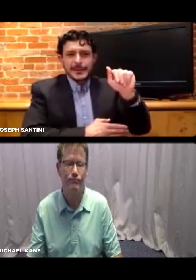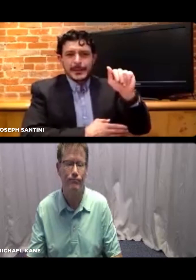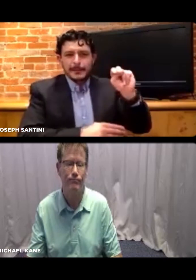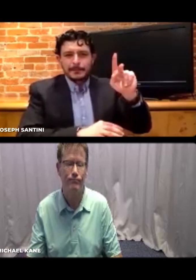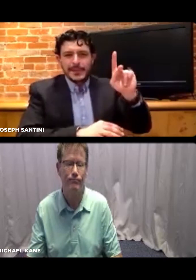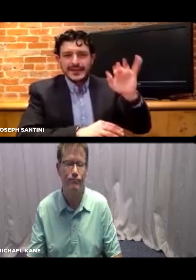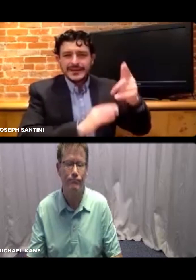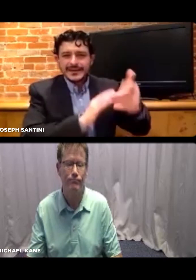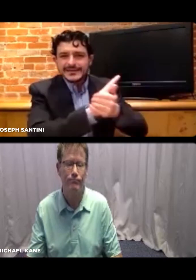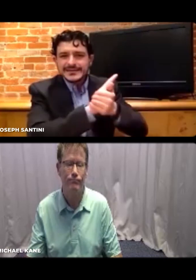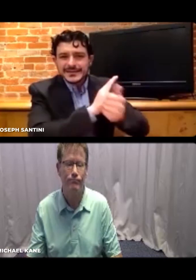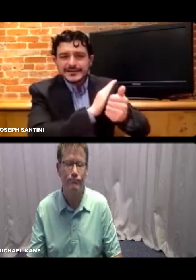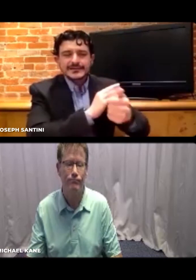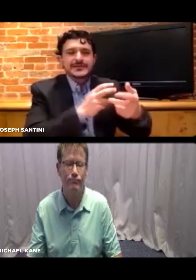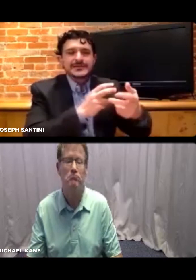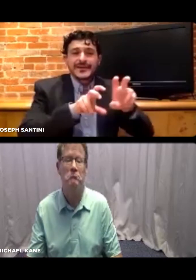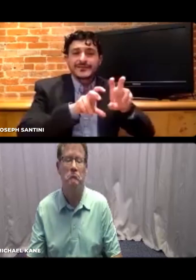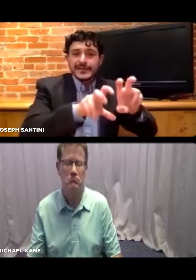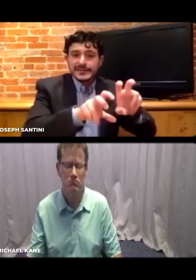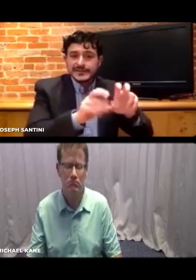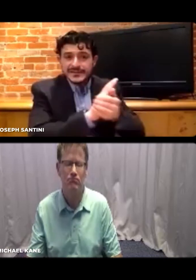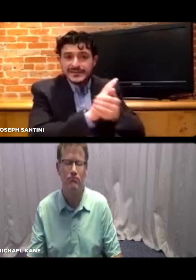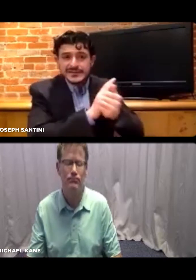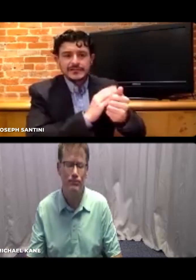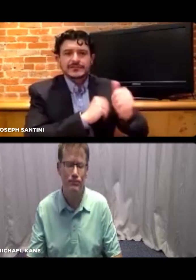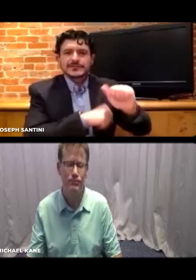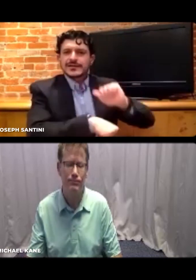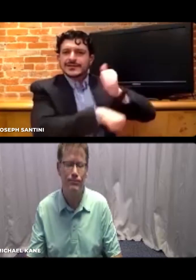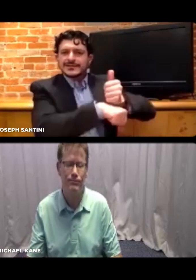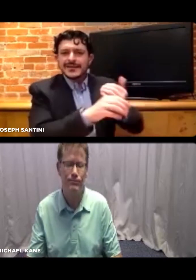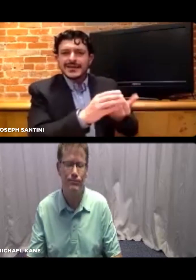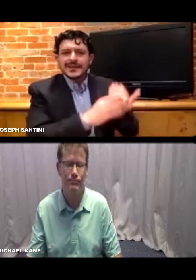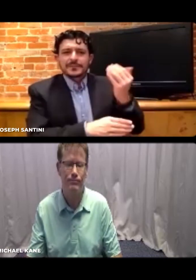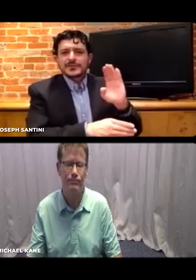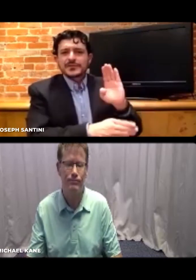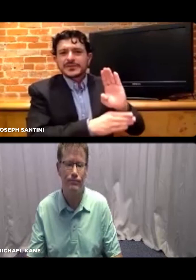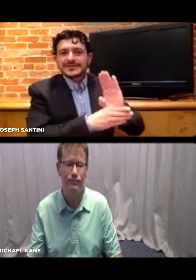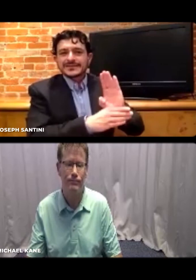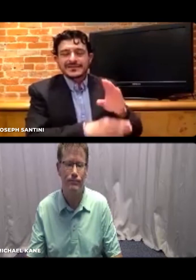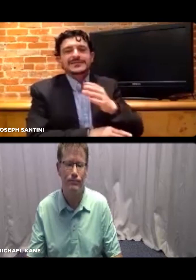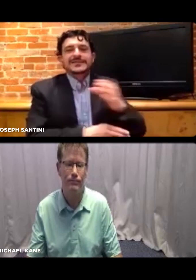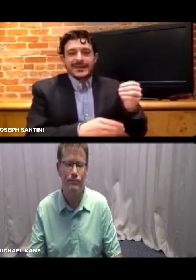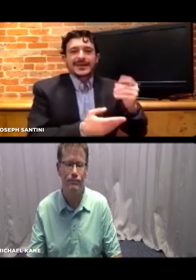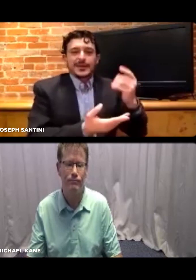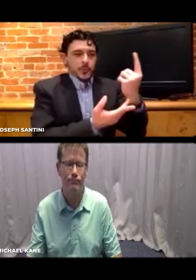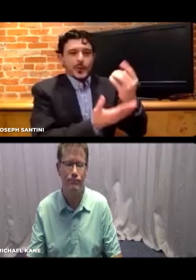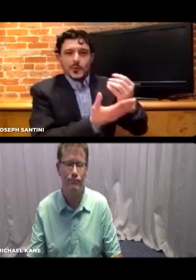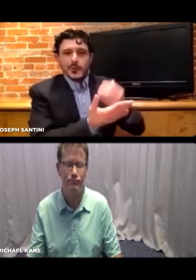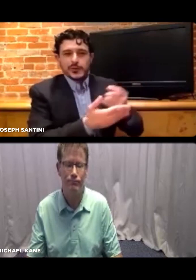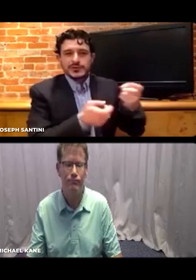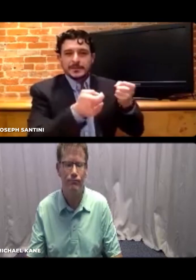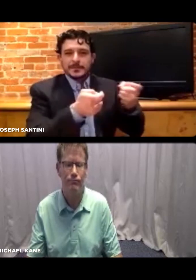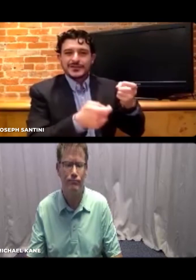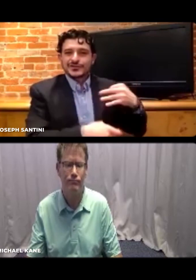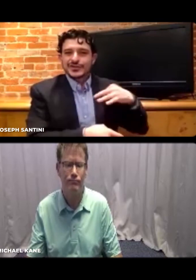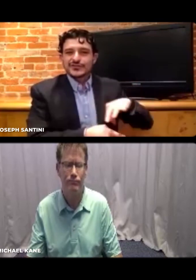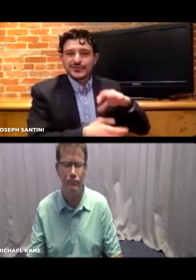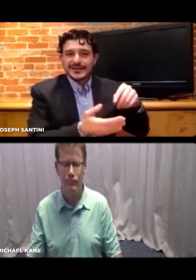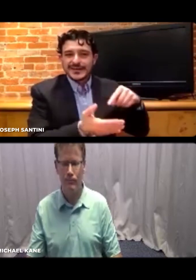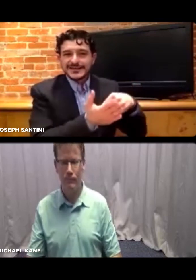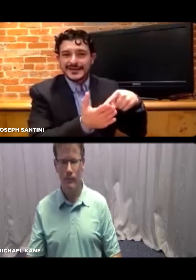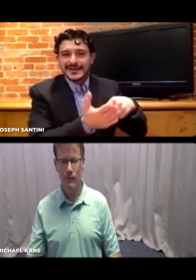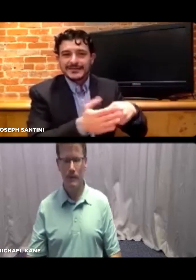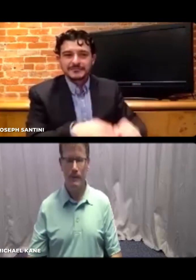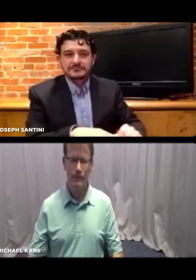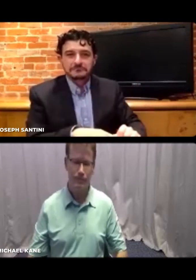they address issues like banking management and financial management. And those are all courses that are